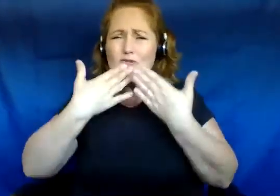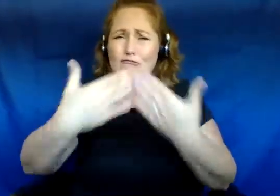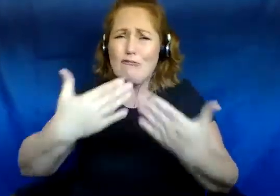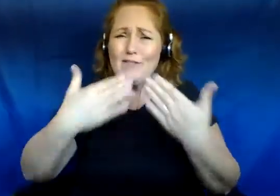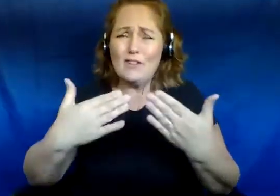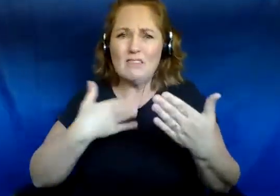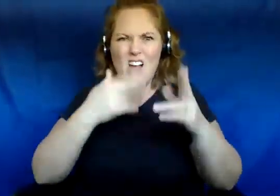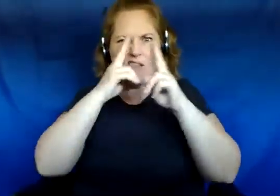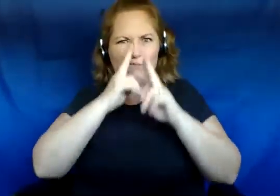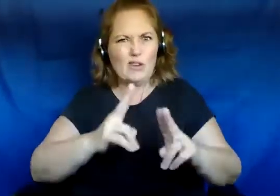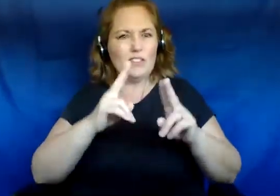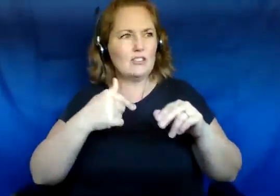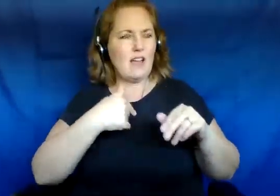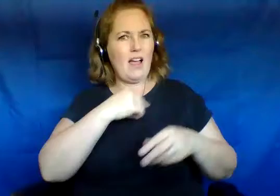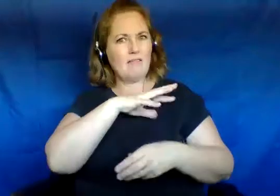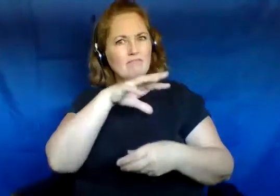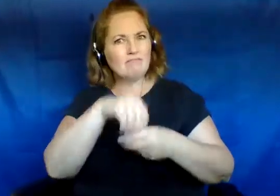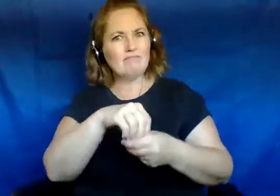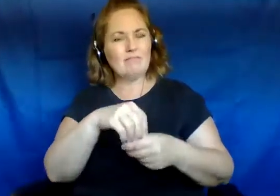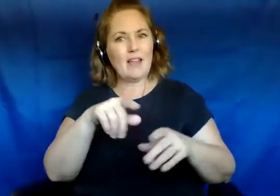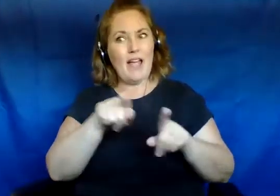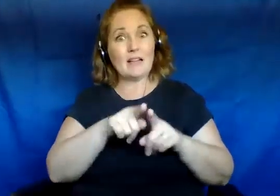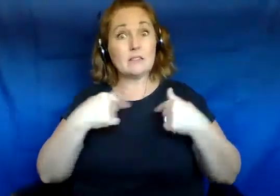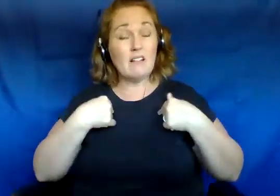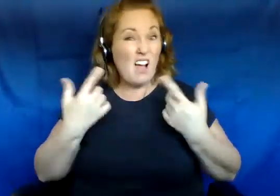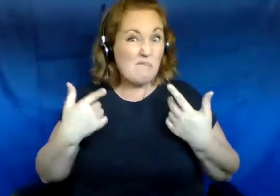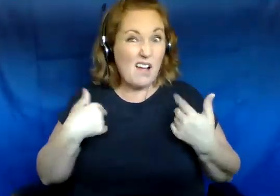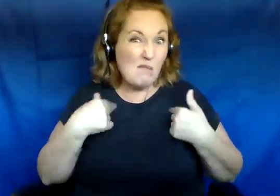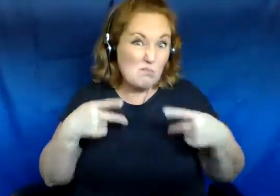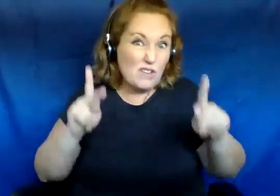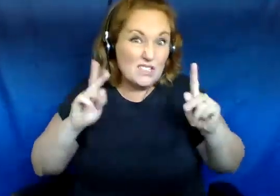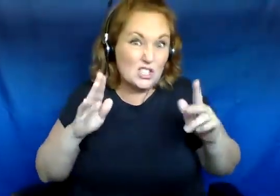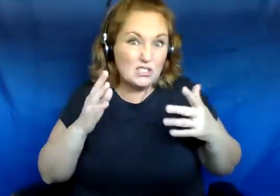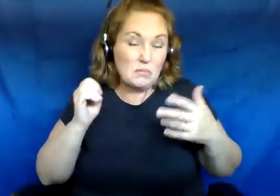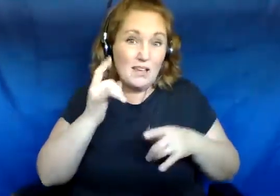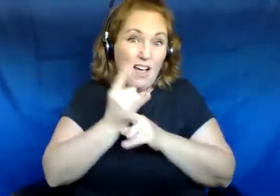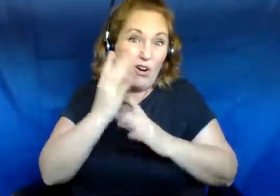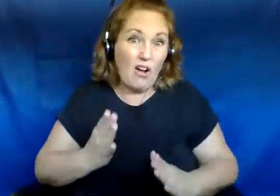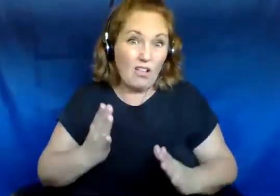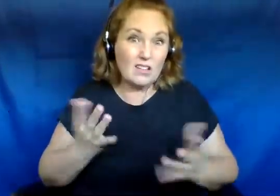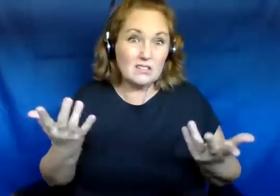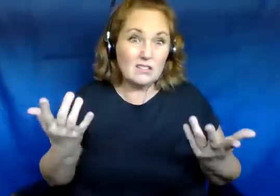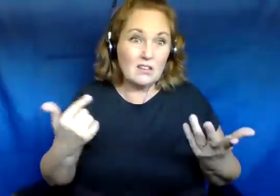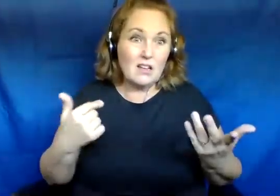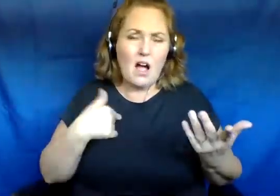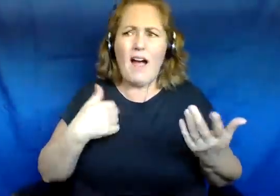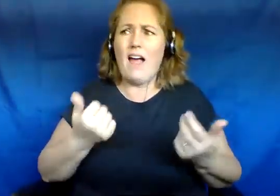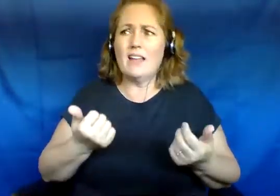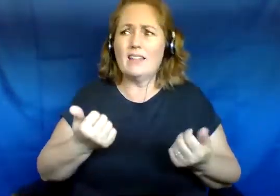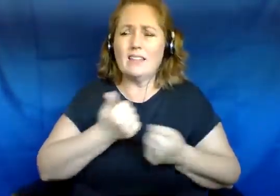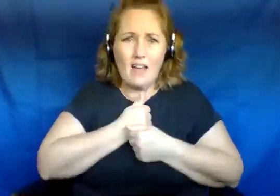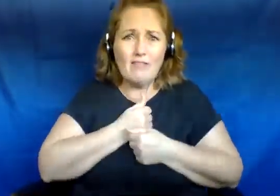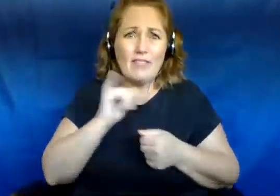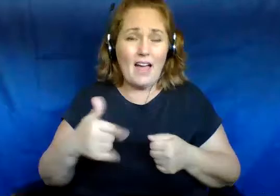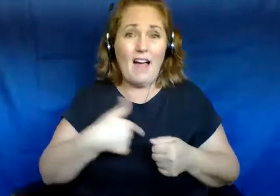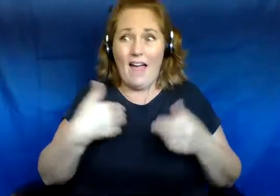am privileged to be able to be an alcoholic. I love that I am an alcoholic. I love that